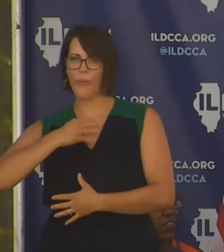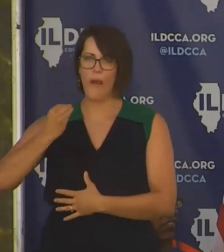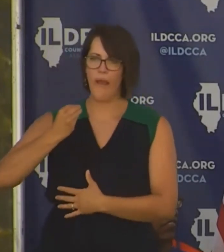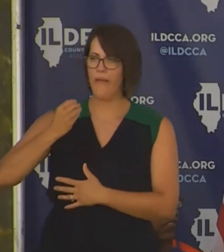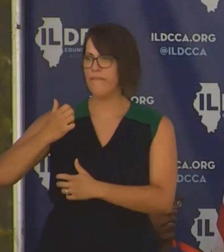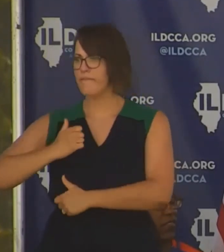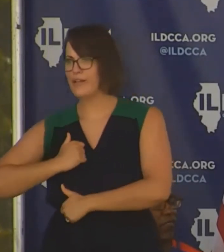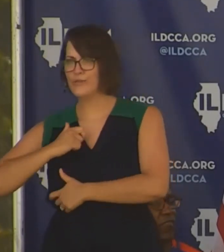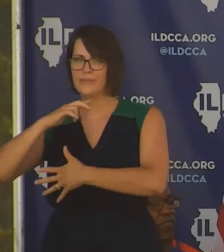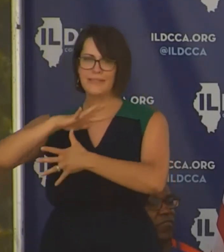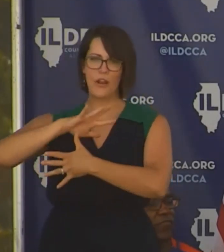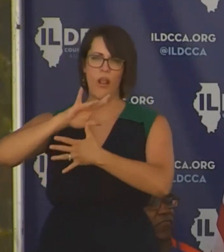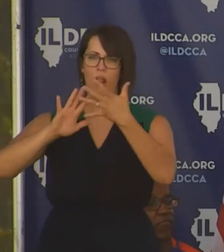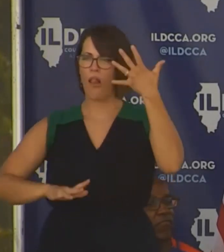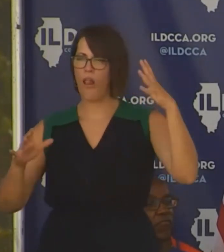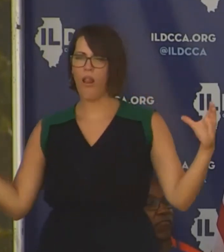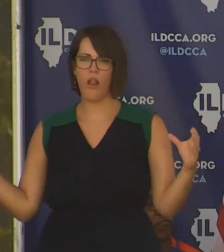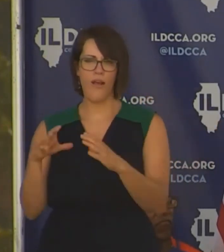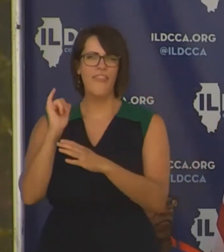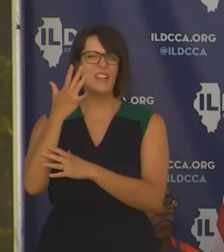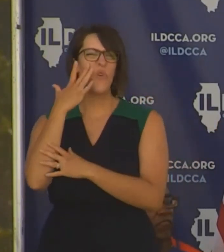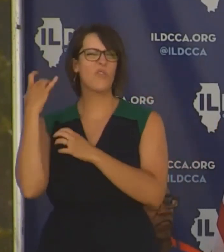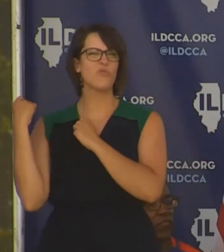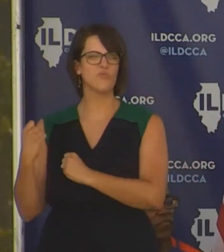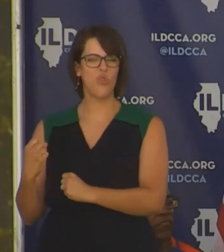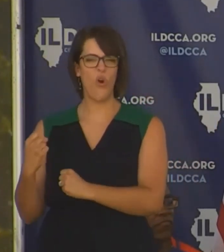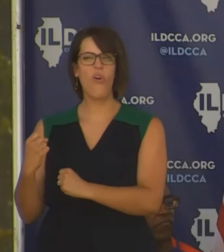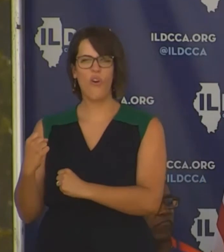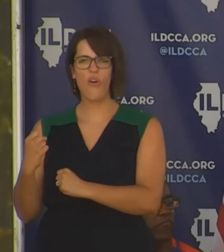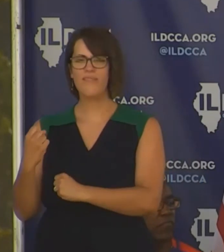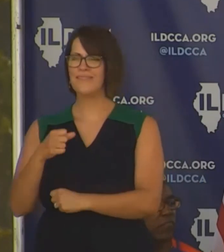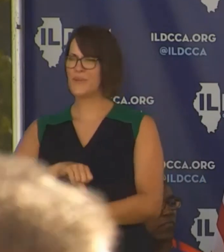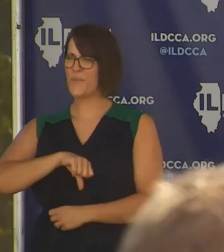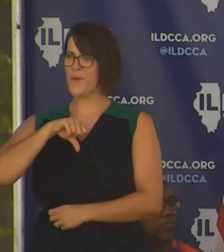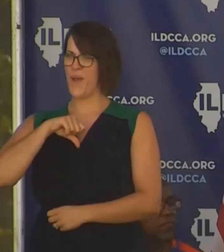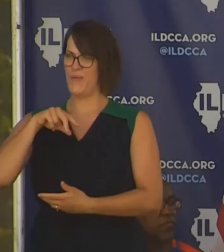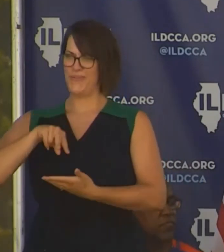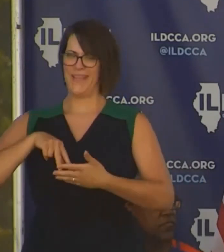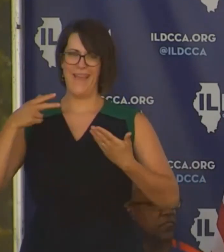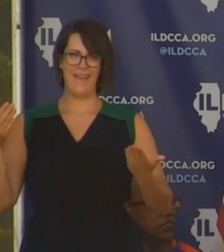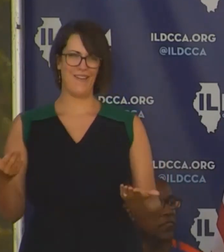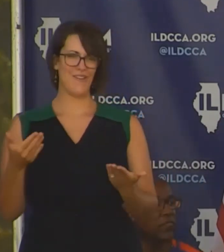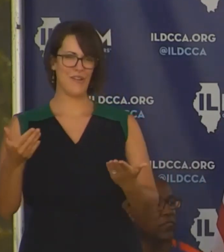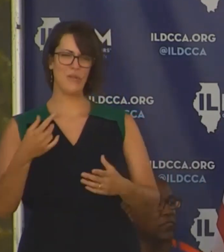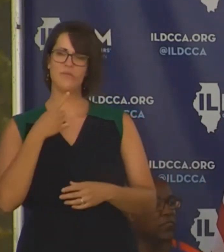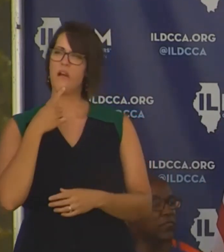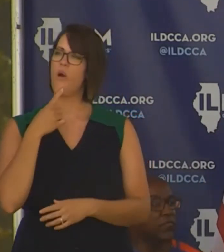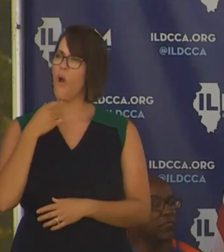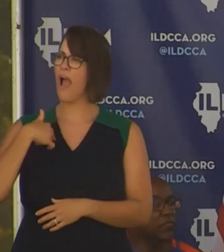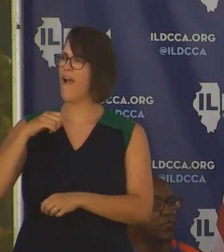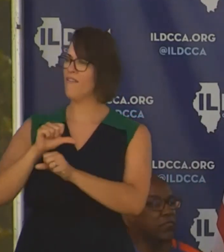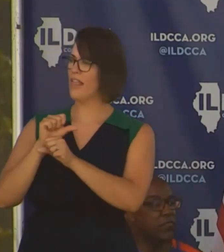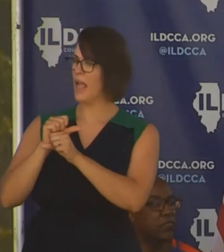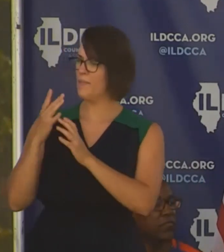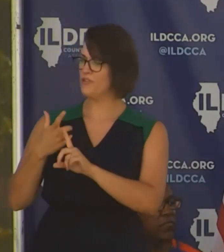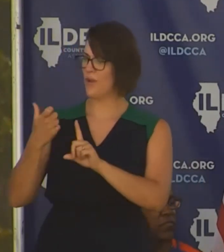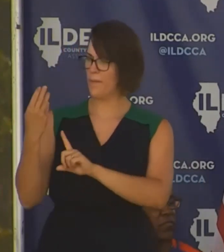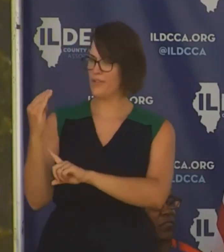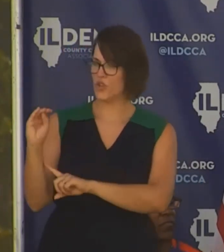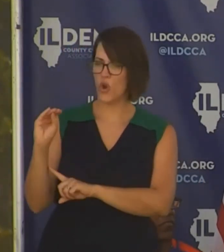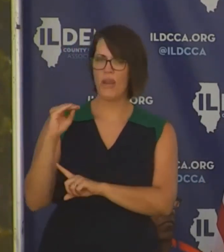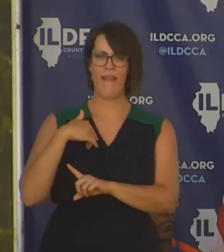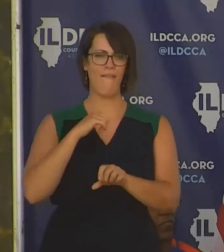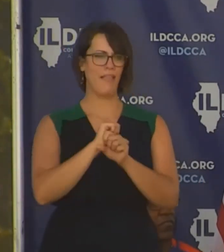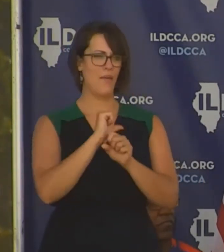seniors, and that's what makes us so strong, And it's so proud to stand here. And when you say, I've got laborers from Missouri here today, I